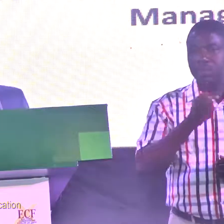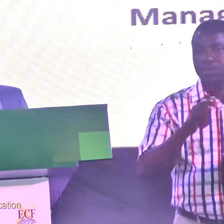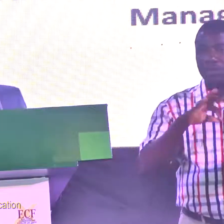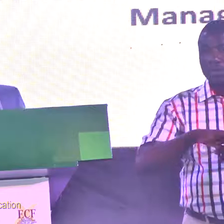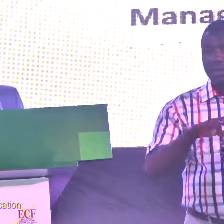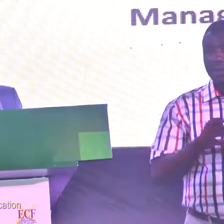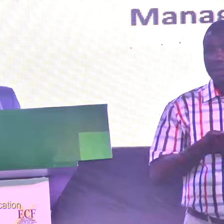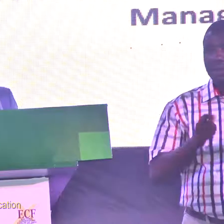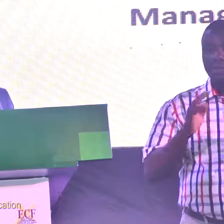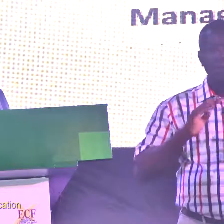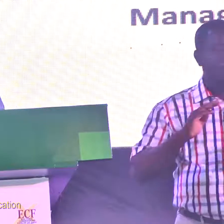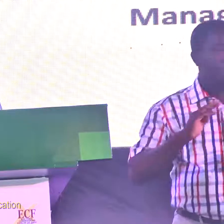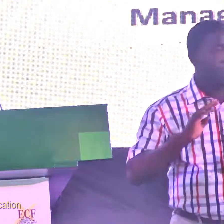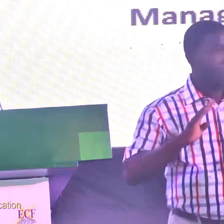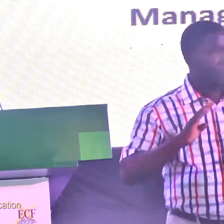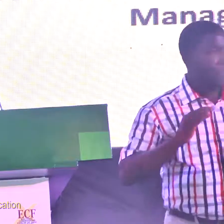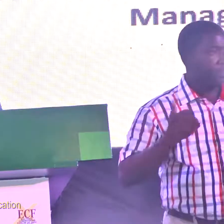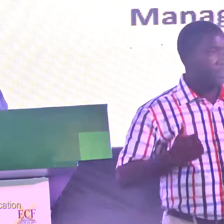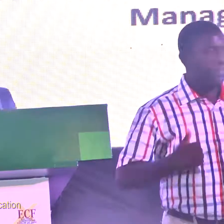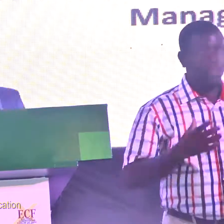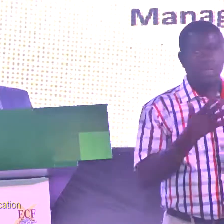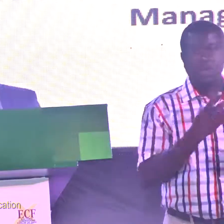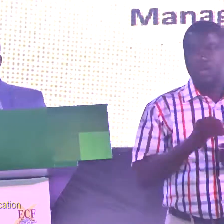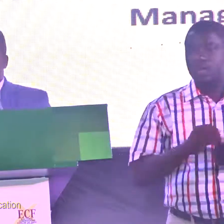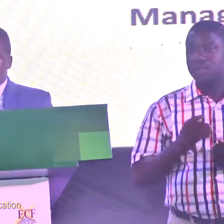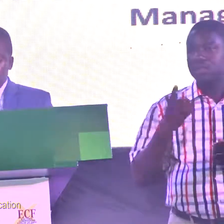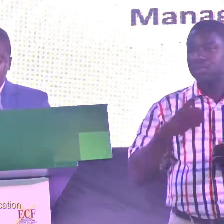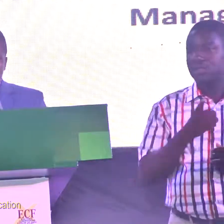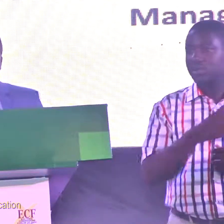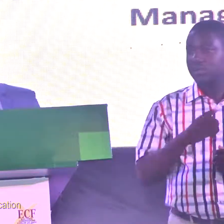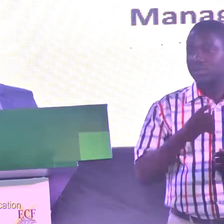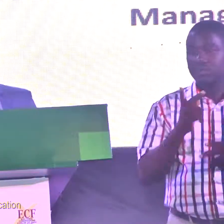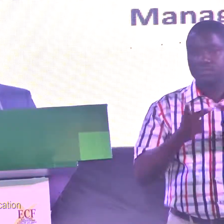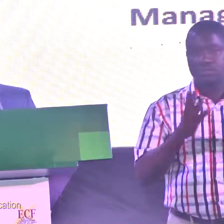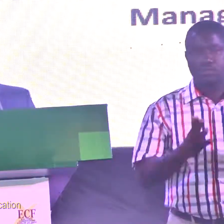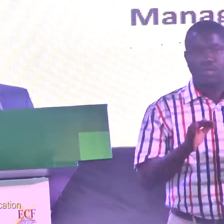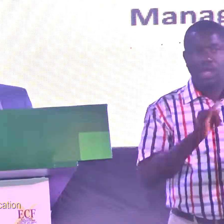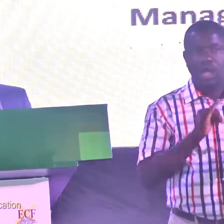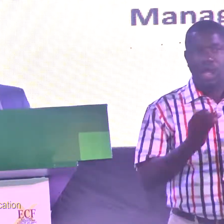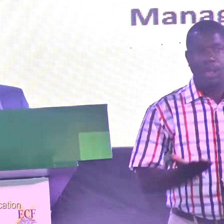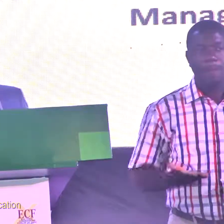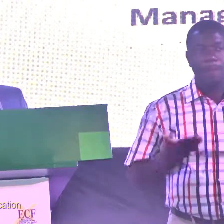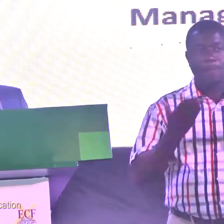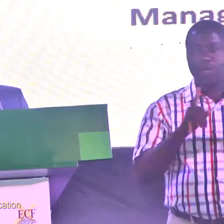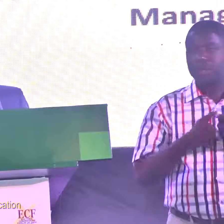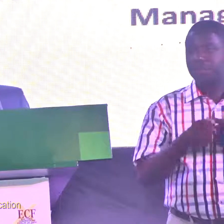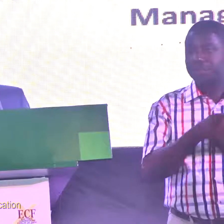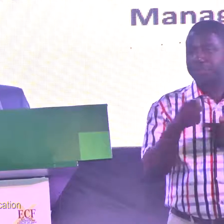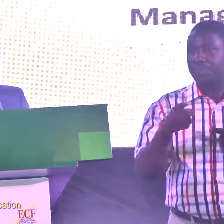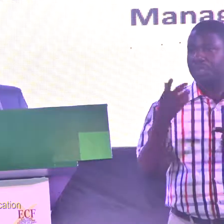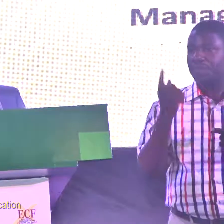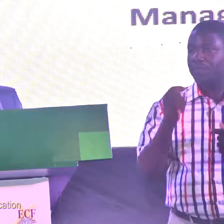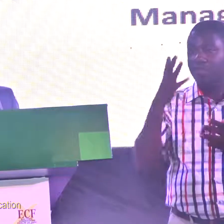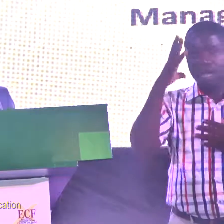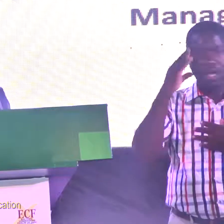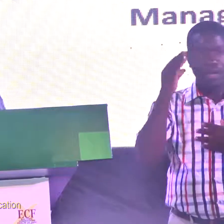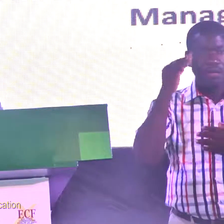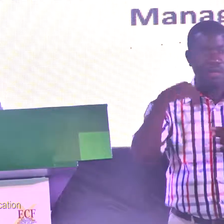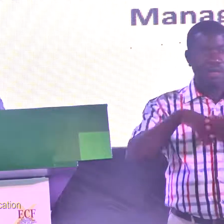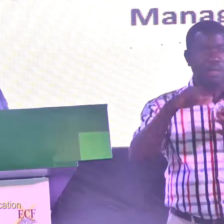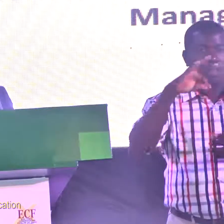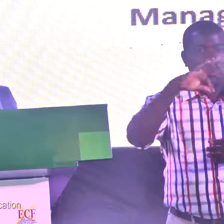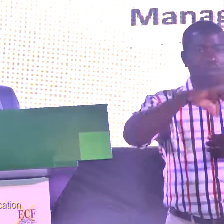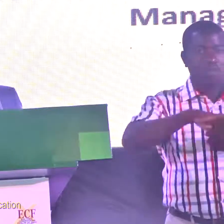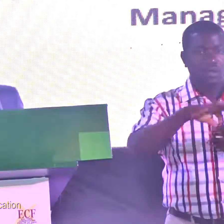bodies, distinguished guests. I'll present to you the experiences in the voter